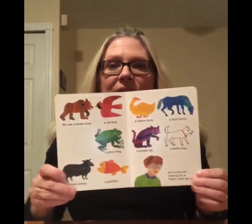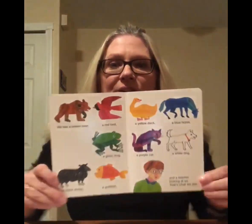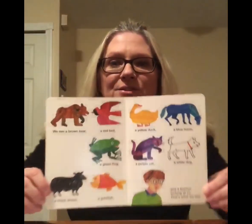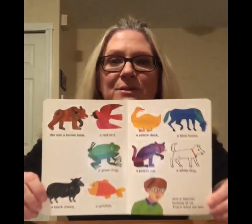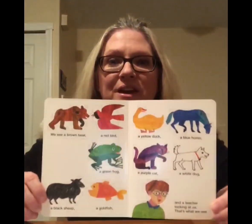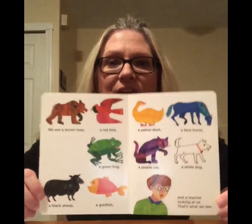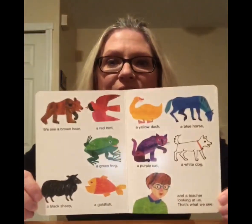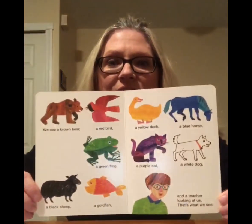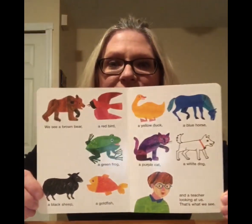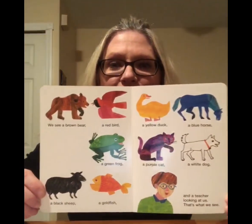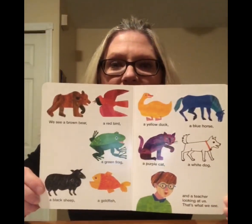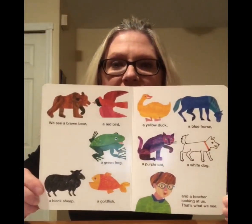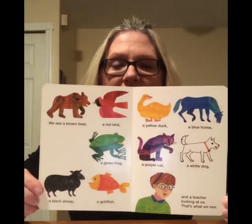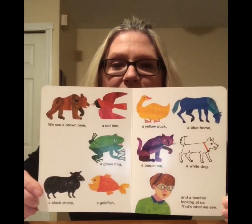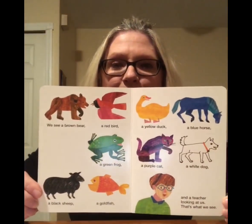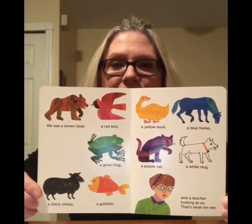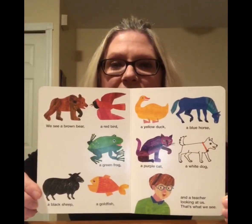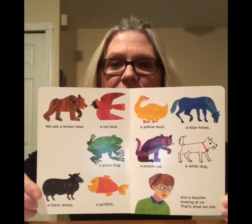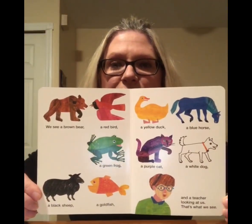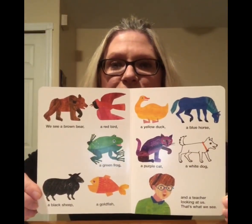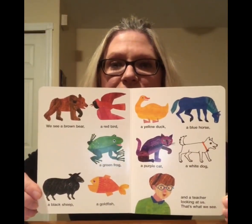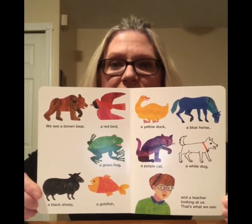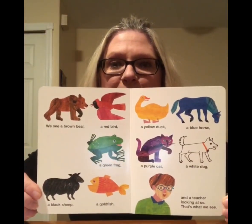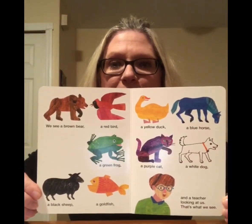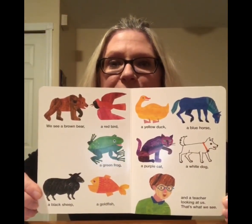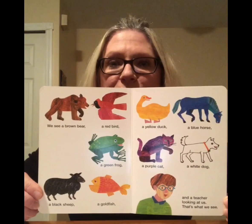So here is all the animals that the children in the book saw.